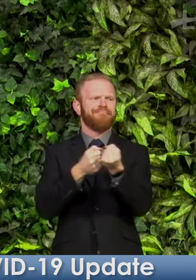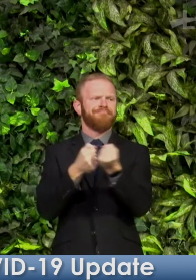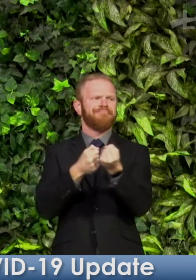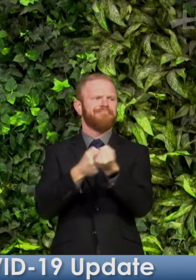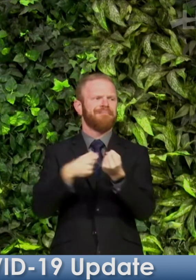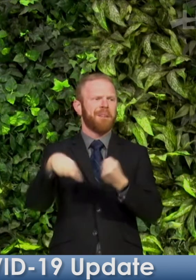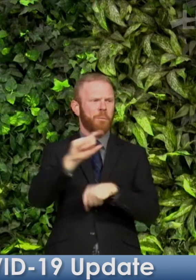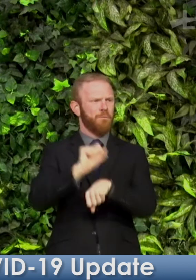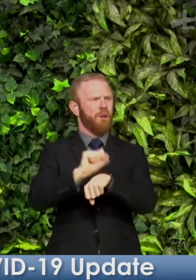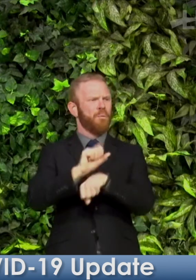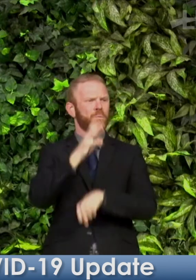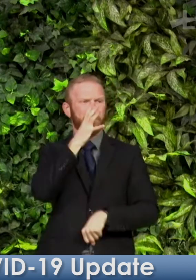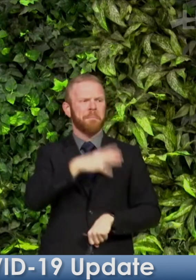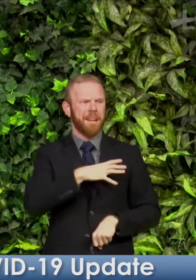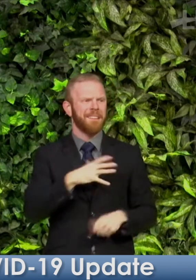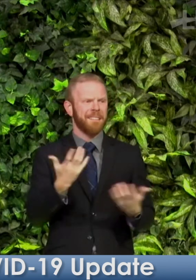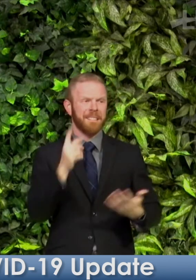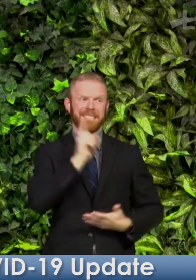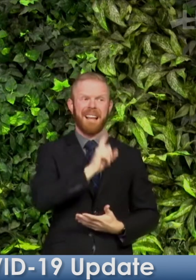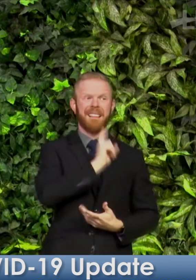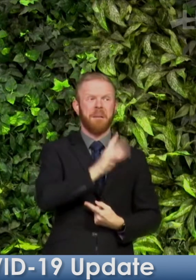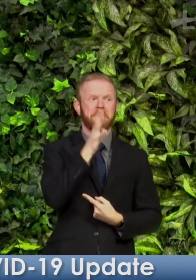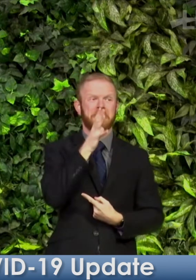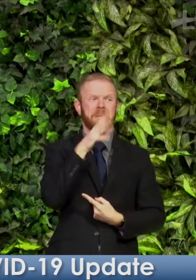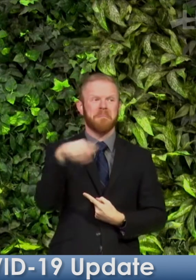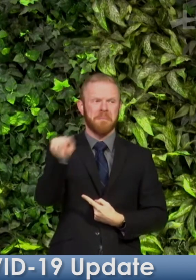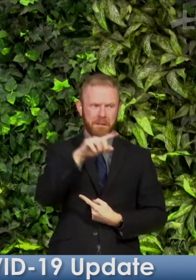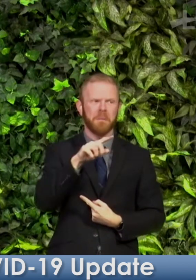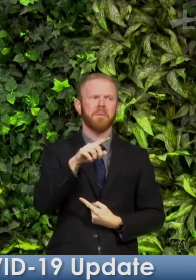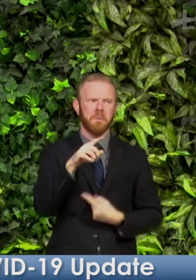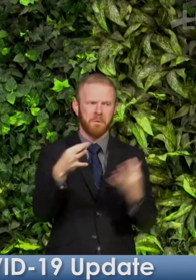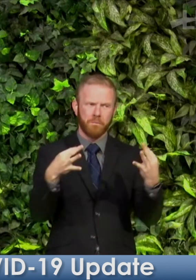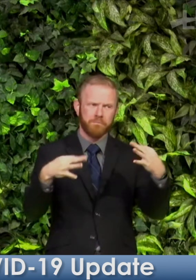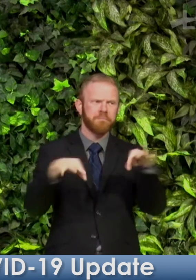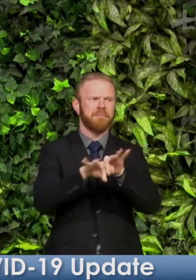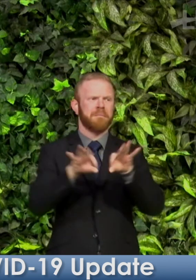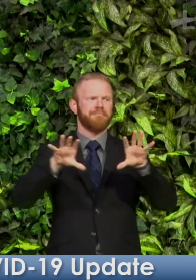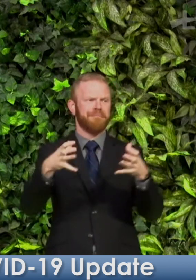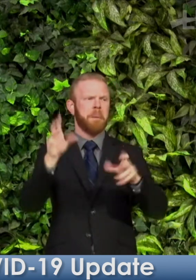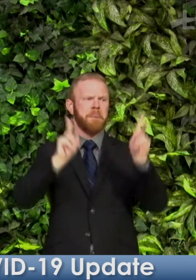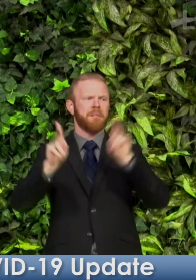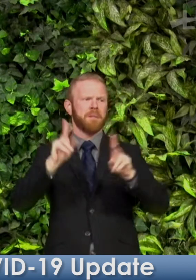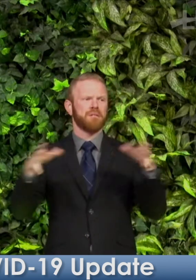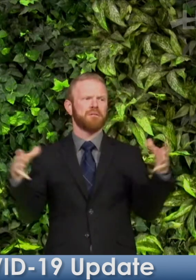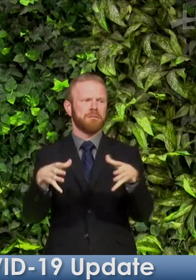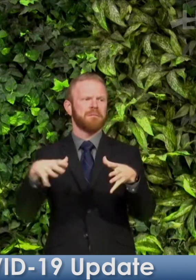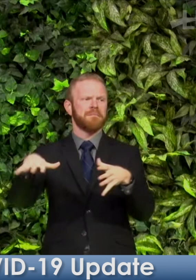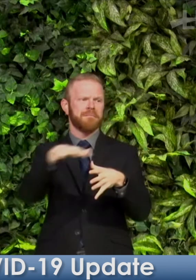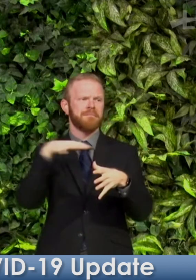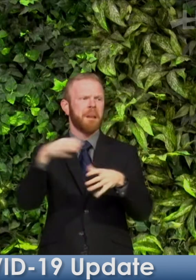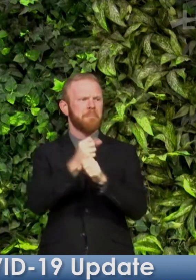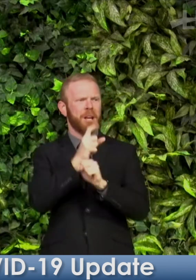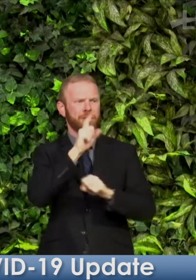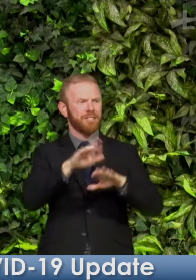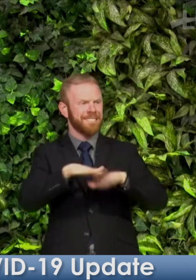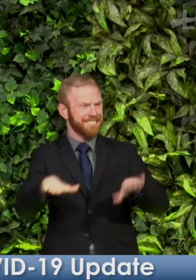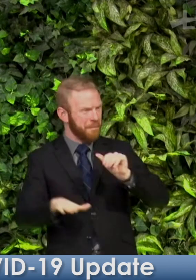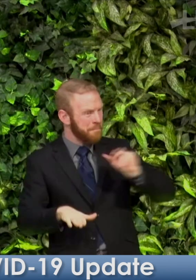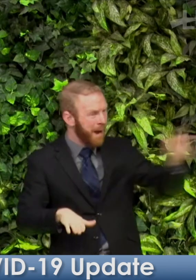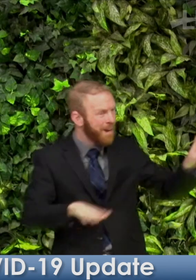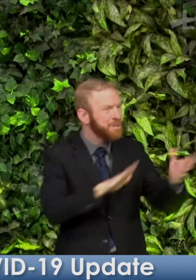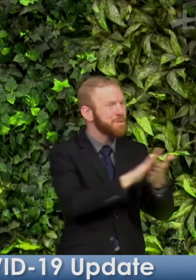women and single moms in particular than getting our youngest kids back into school in cohorts where we can do it